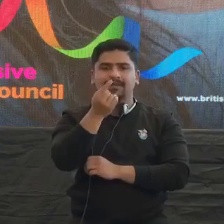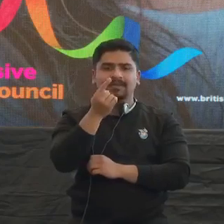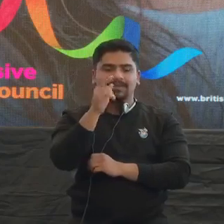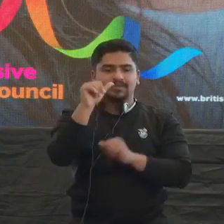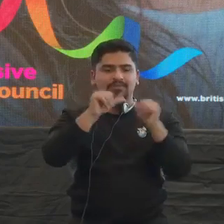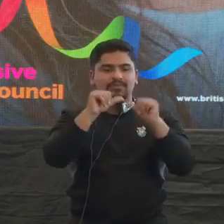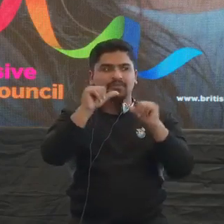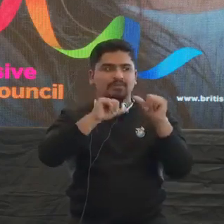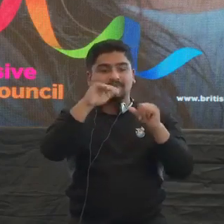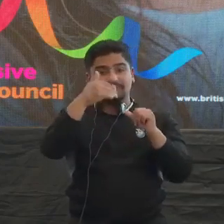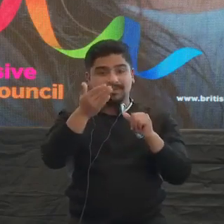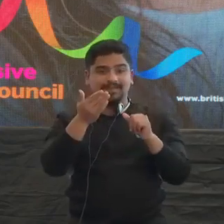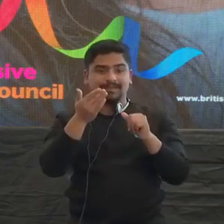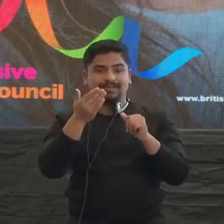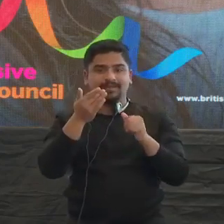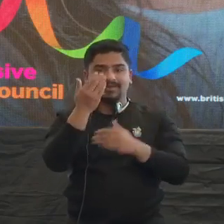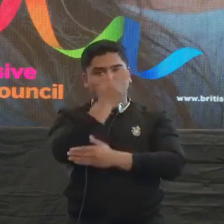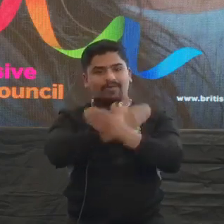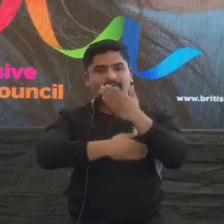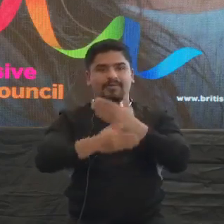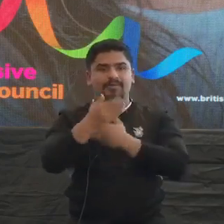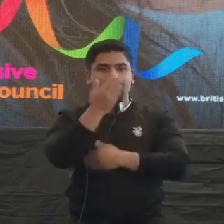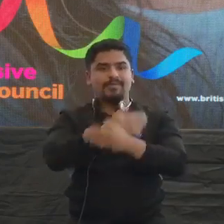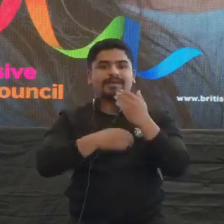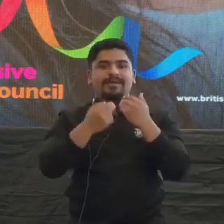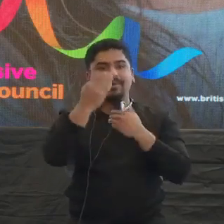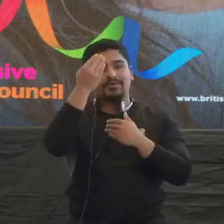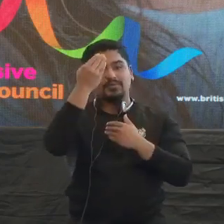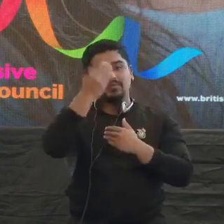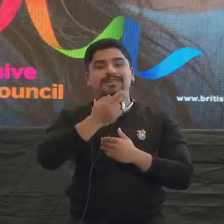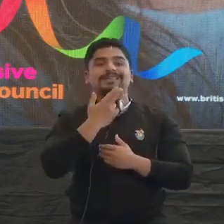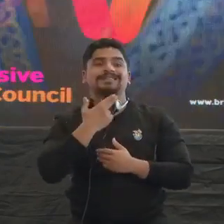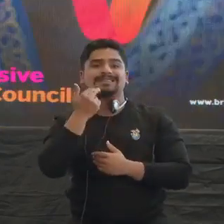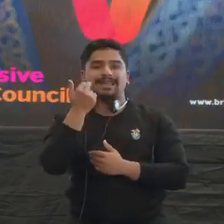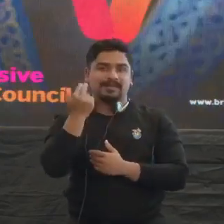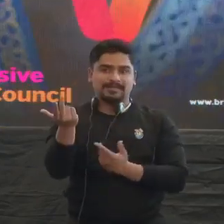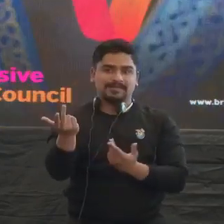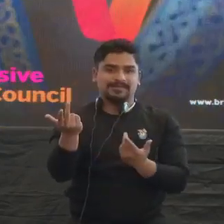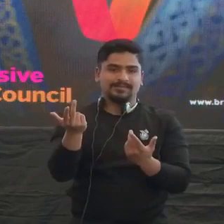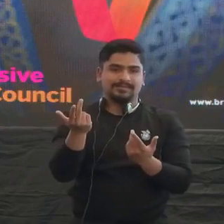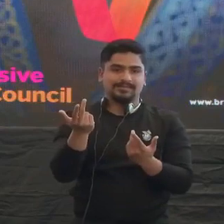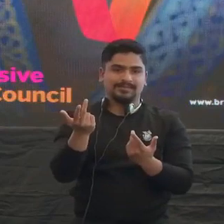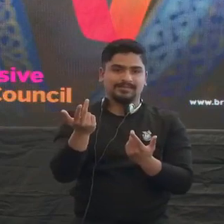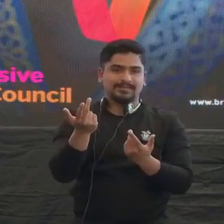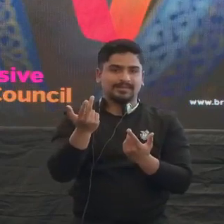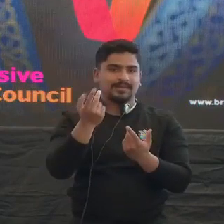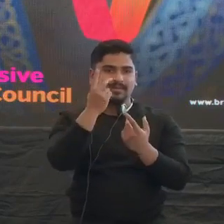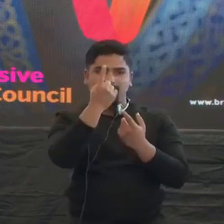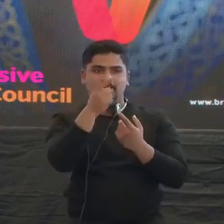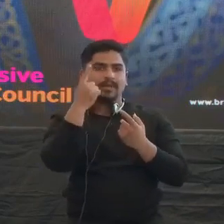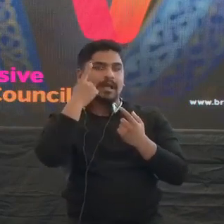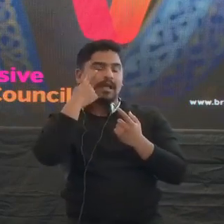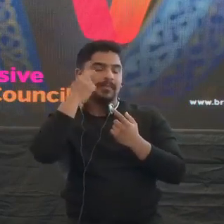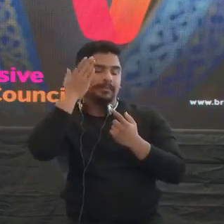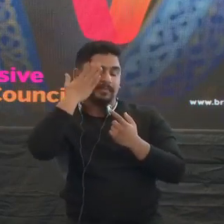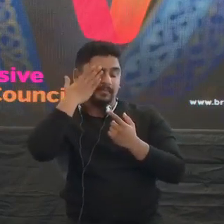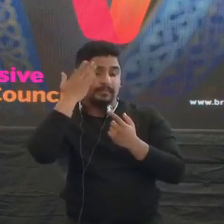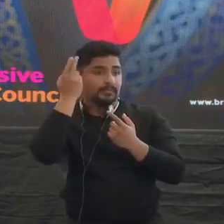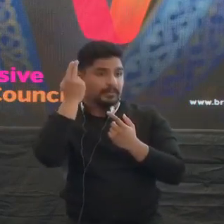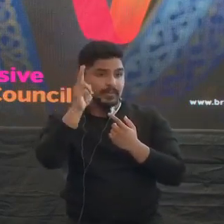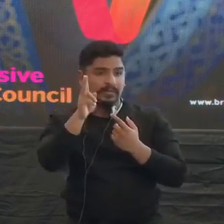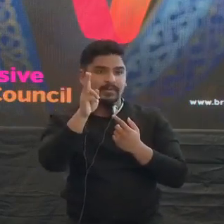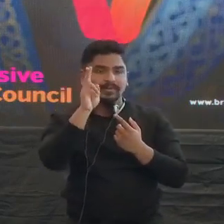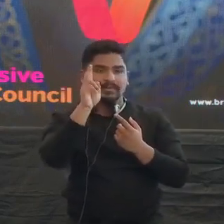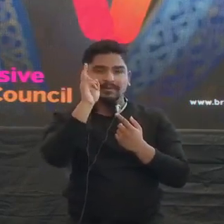disabled don't take it seriously. If one eye is lost, so there